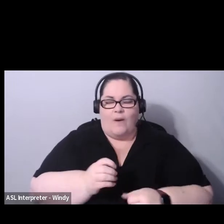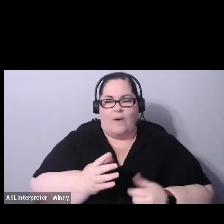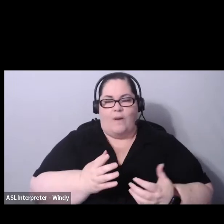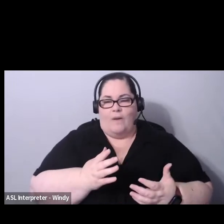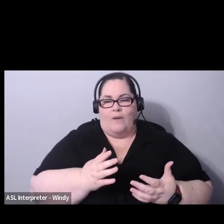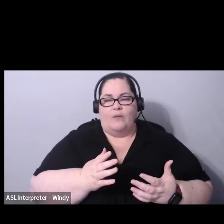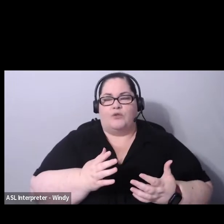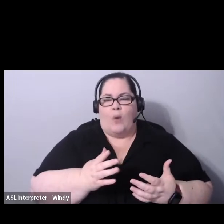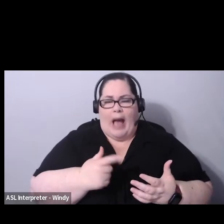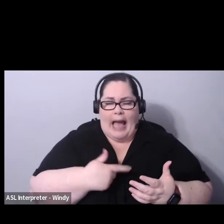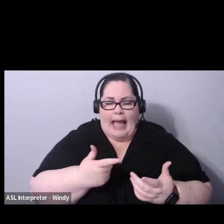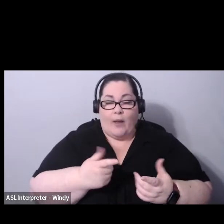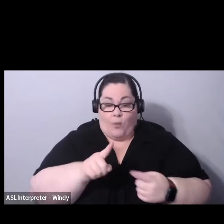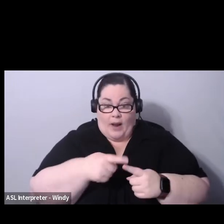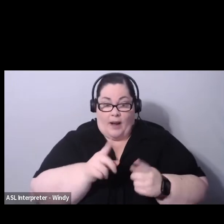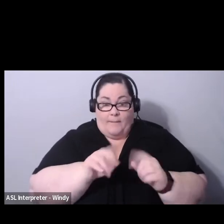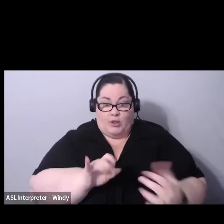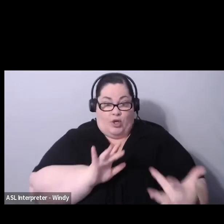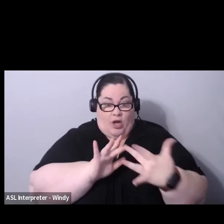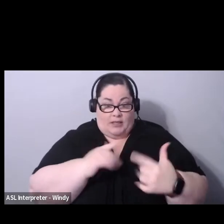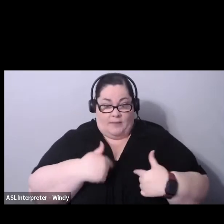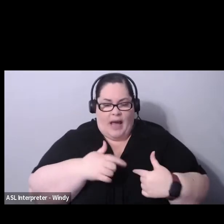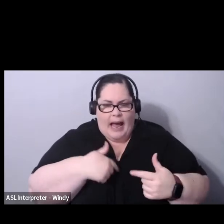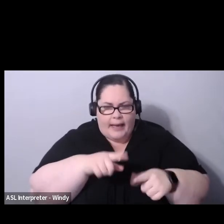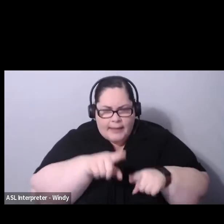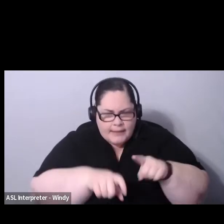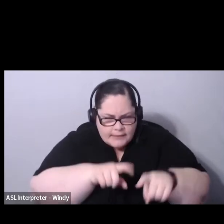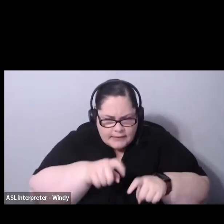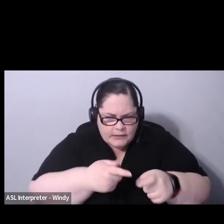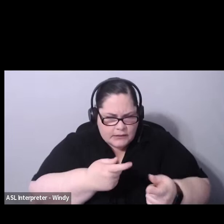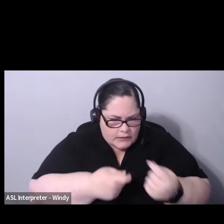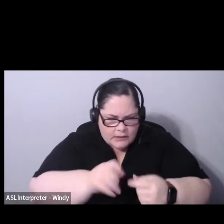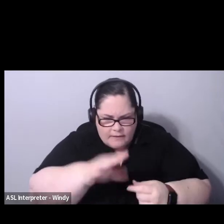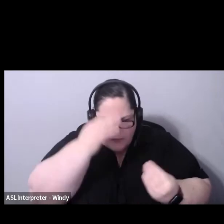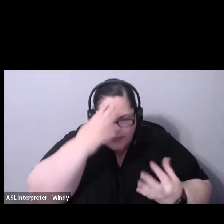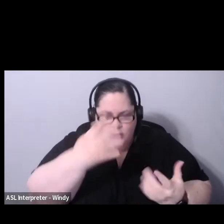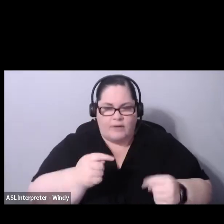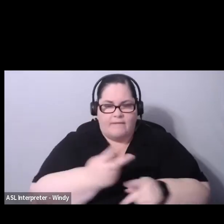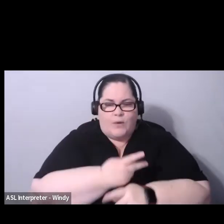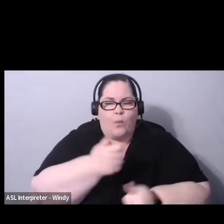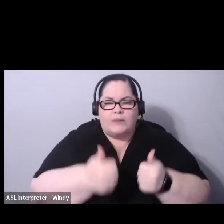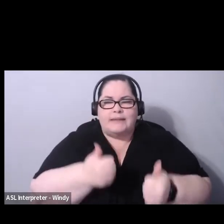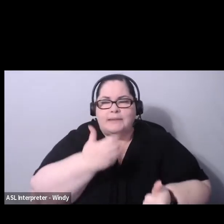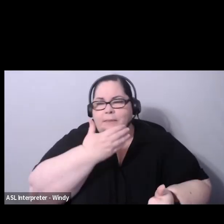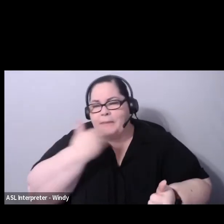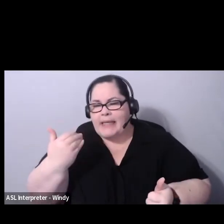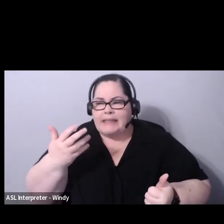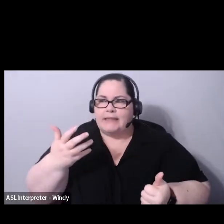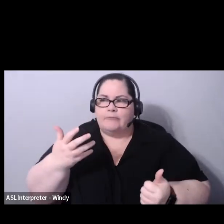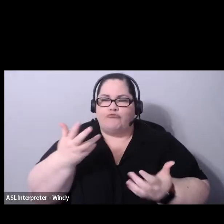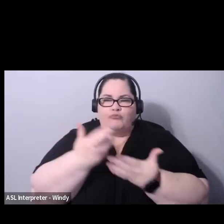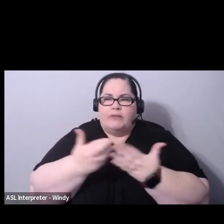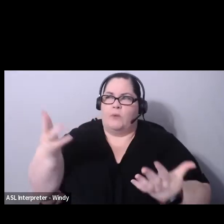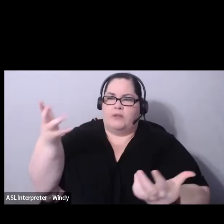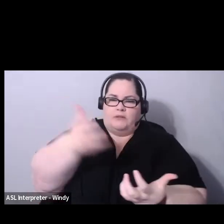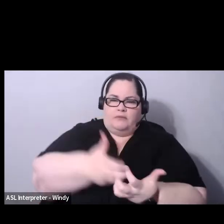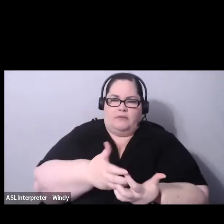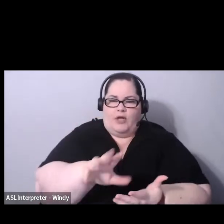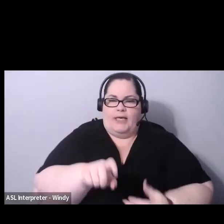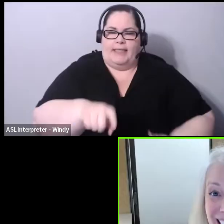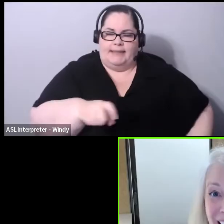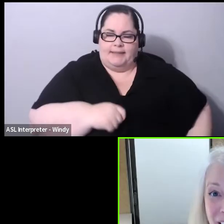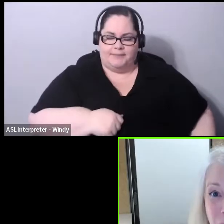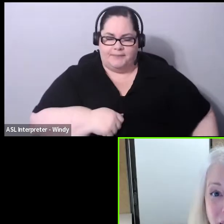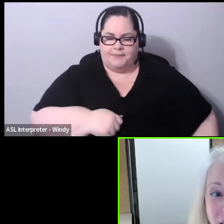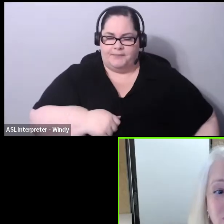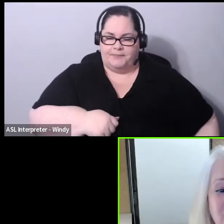that person and try to figure out what's the best resource and the best fit for them. And one thing that we're